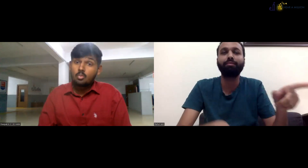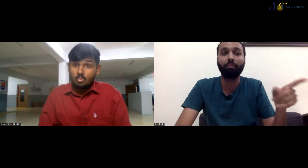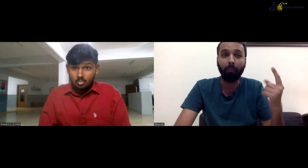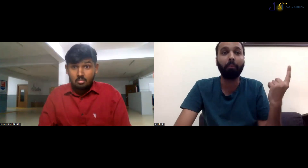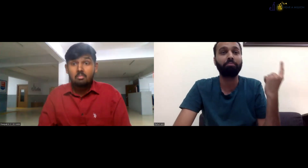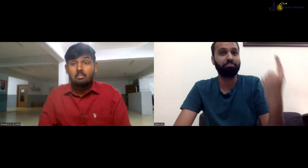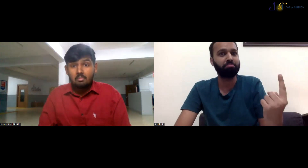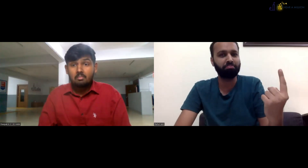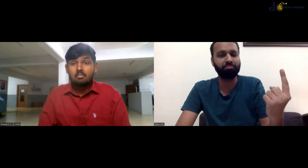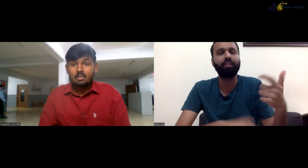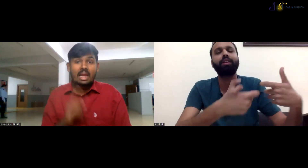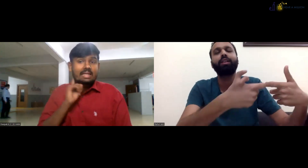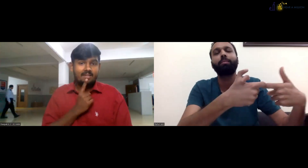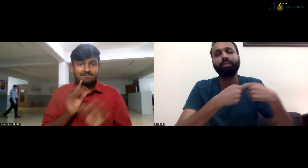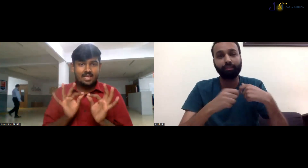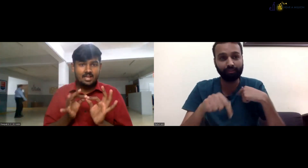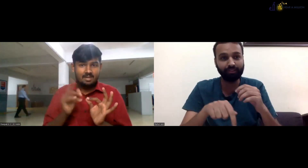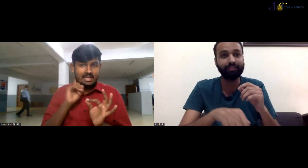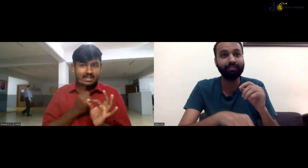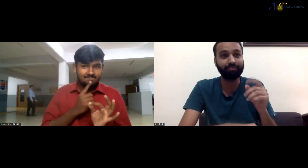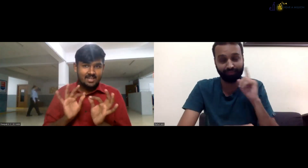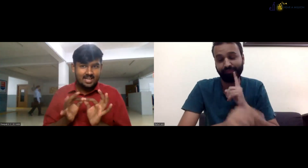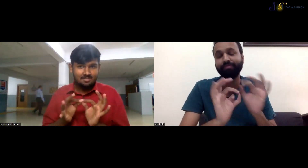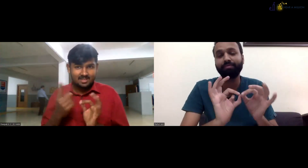He was interpreting for me.